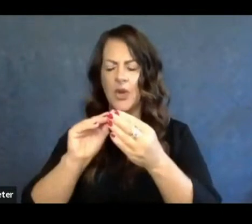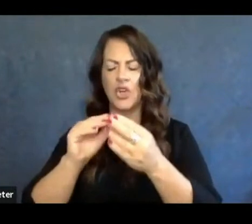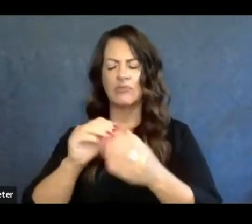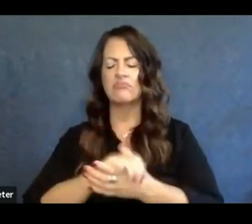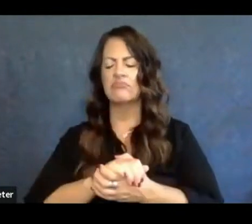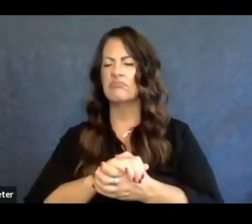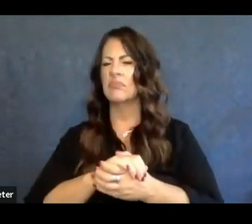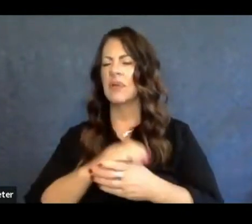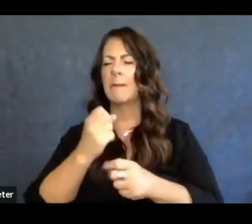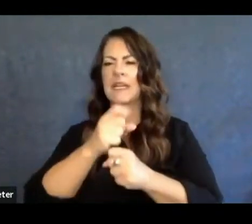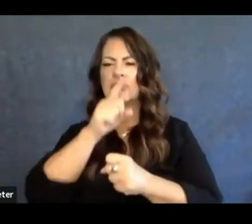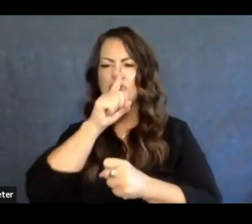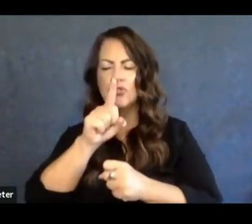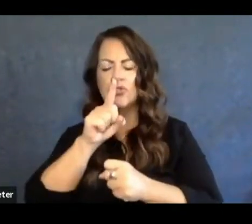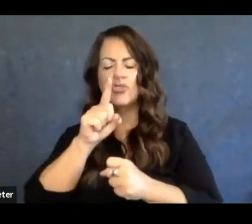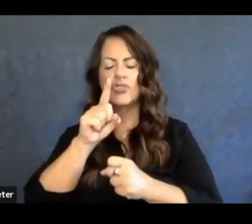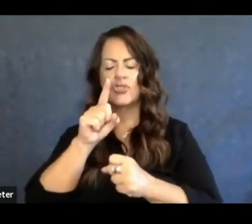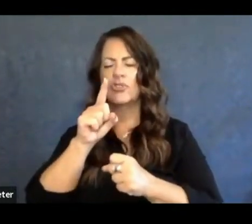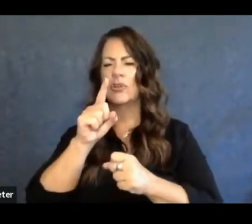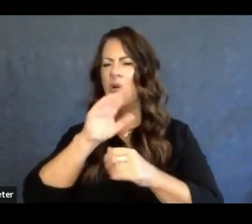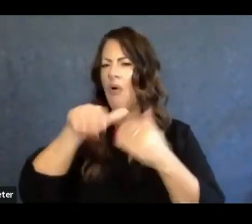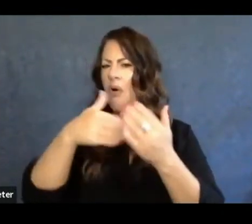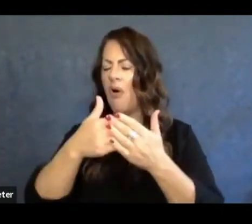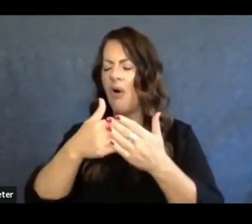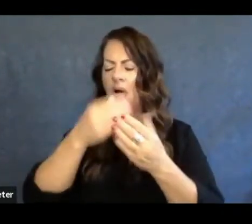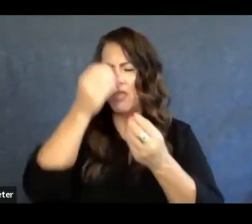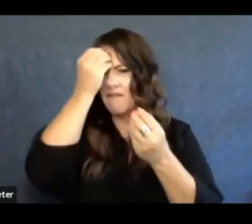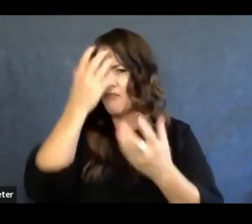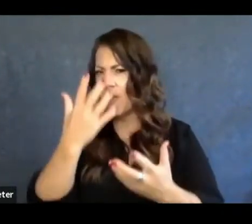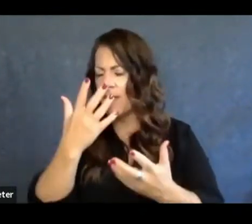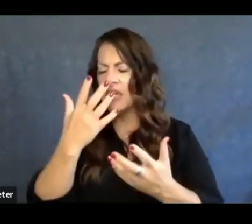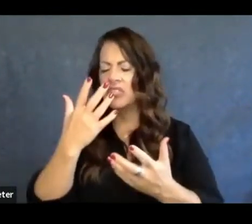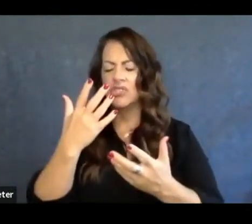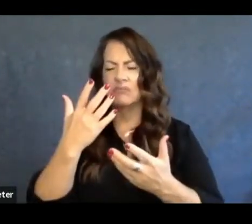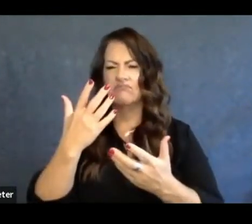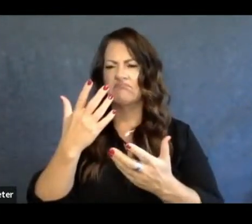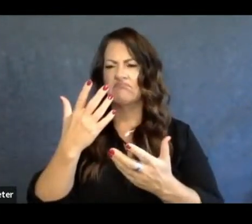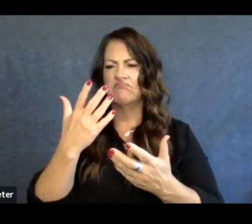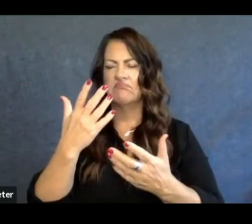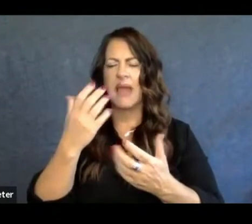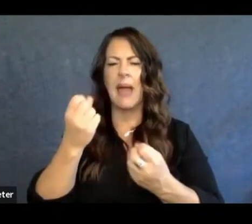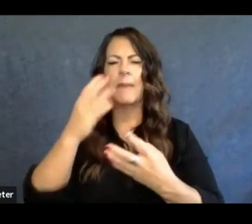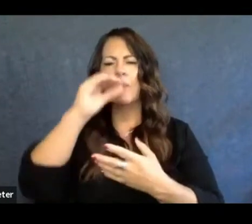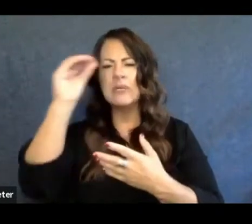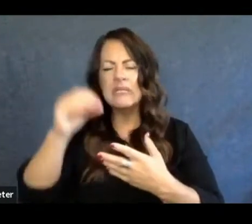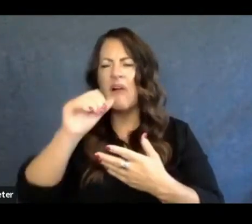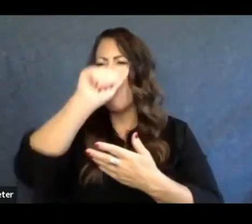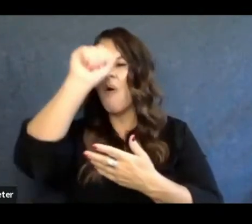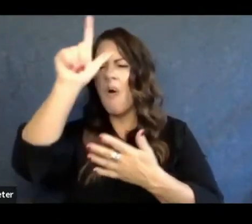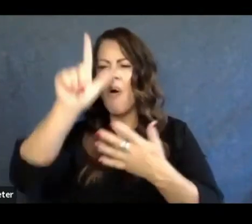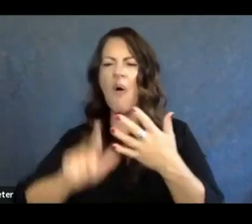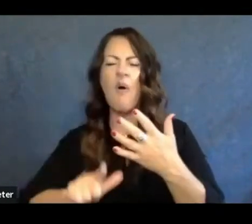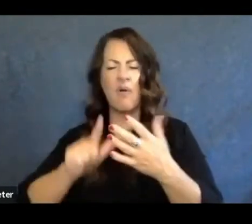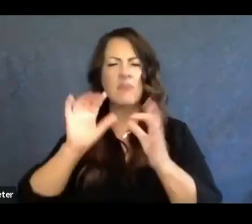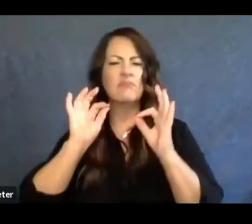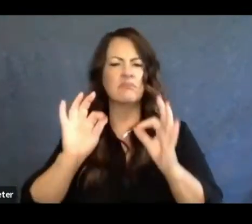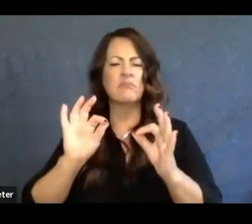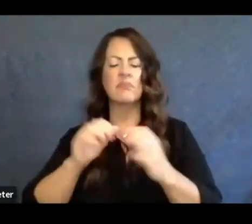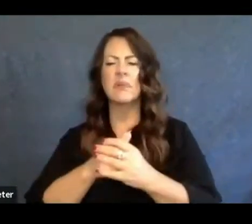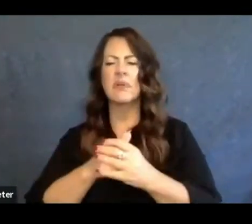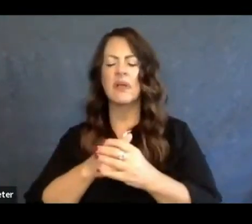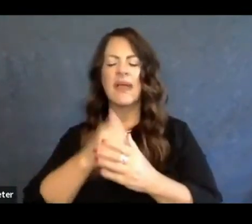to capture all of the data and looking at these numbers. Even, for example, today, day over day, we are